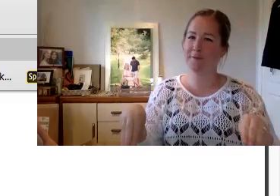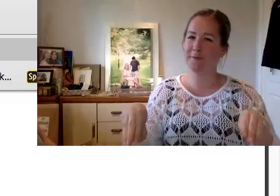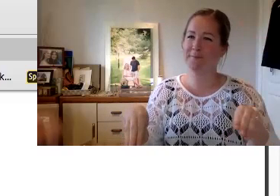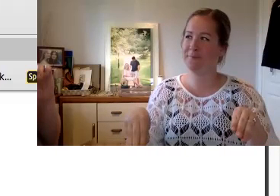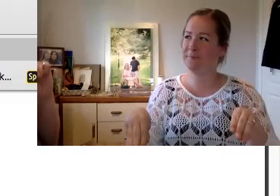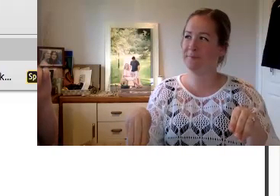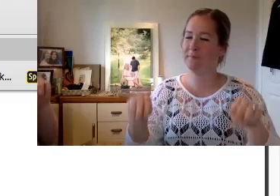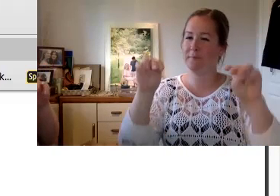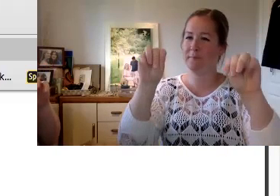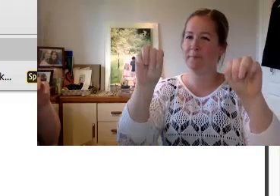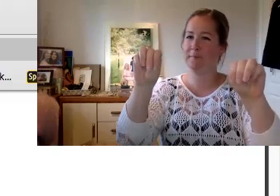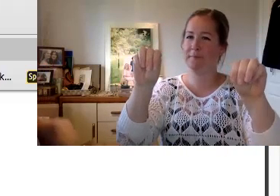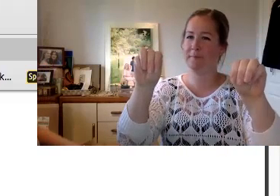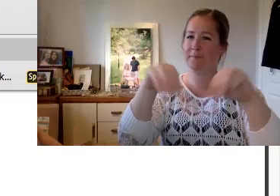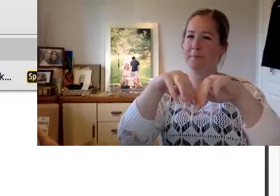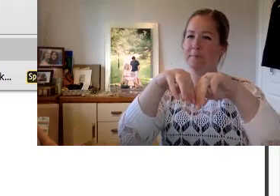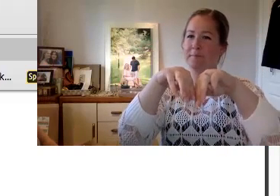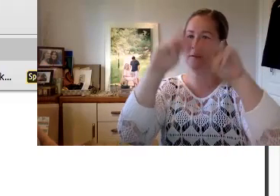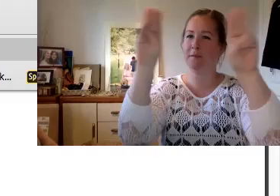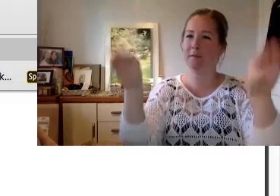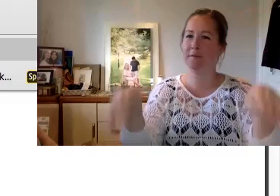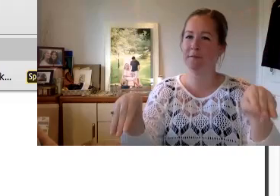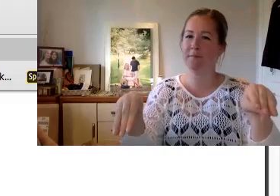your two M's. M.